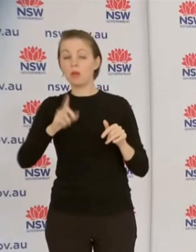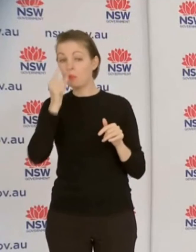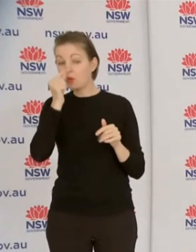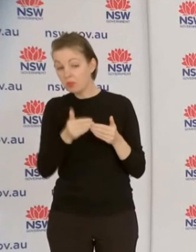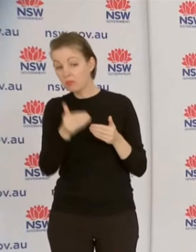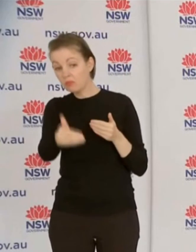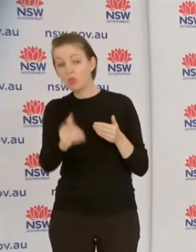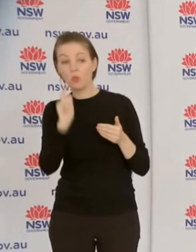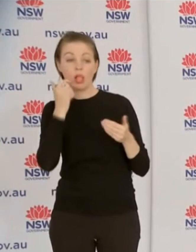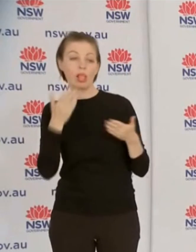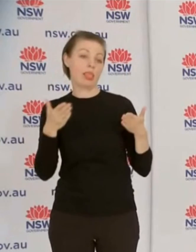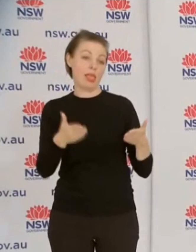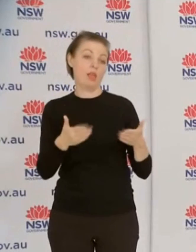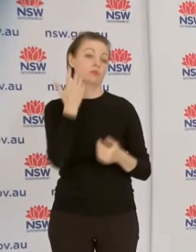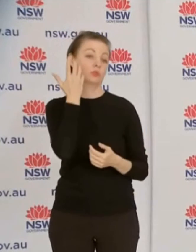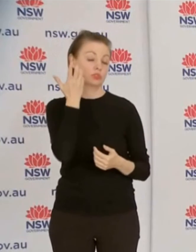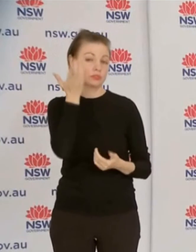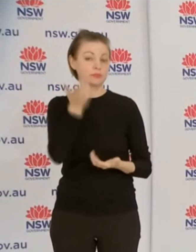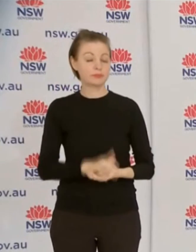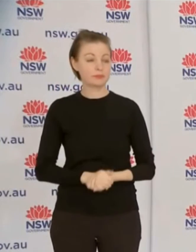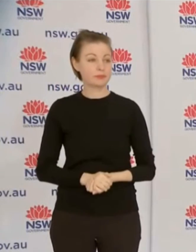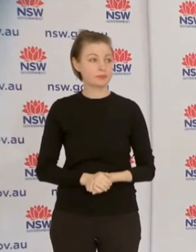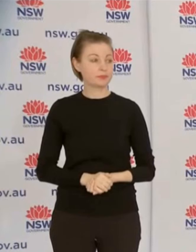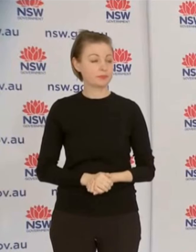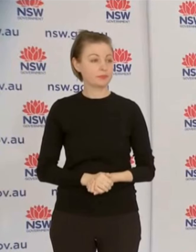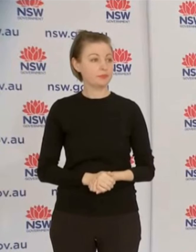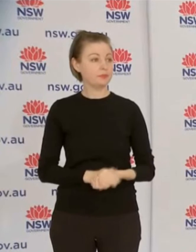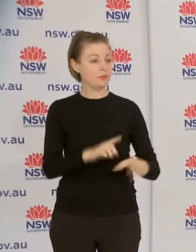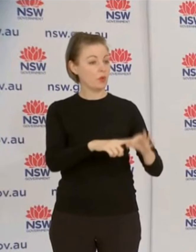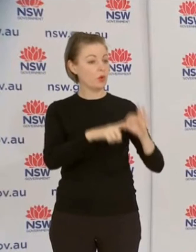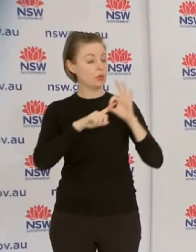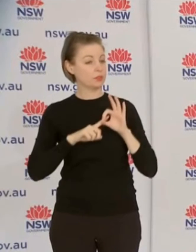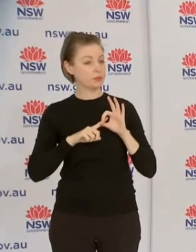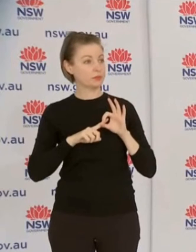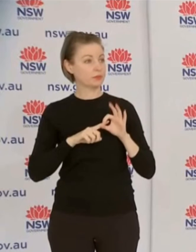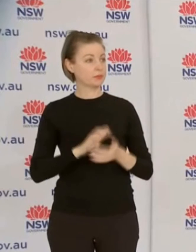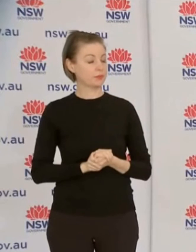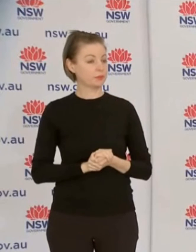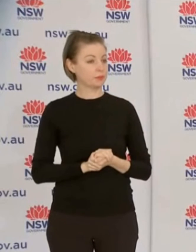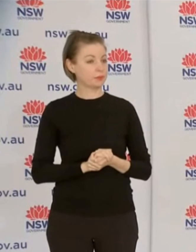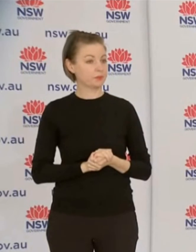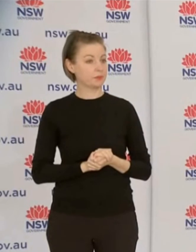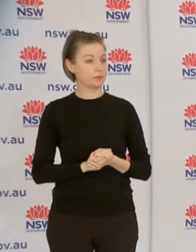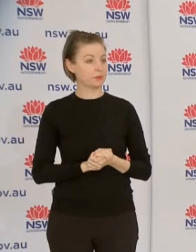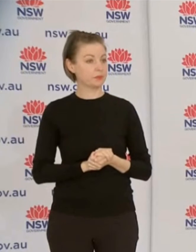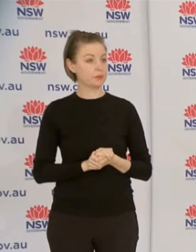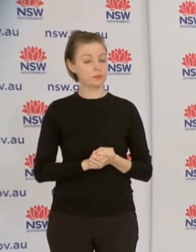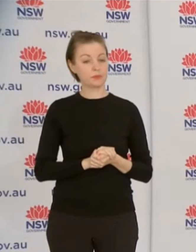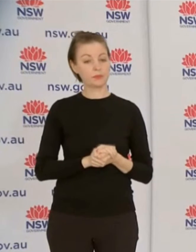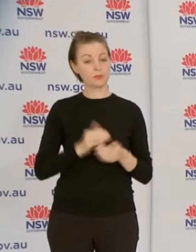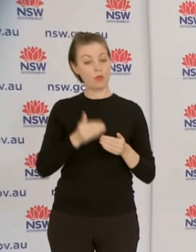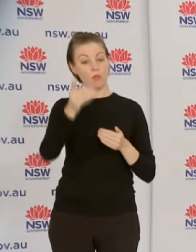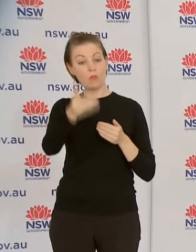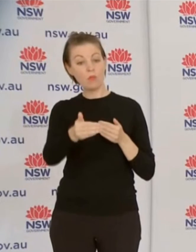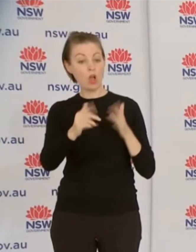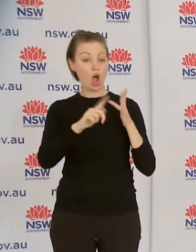the hospitality industry made a proposal earlier this week about October long weekend being selected as a weekend to